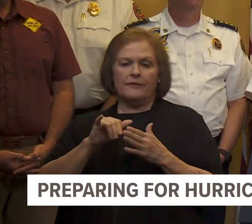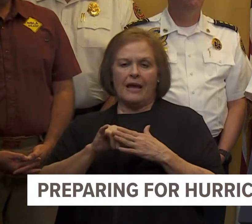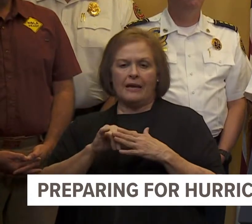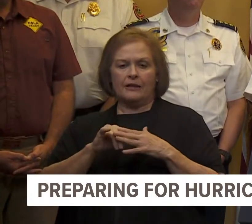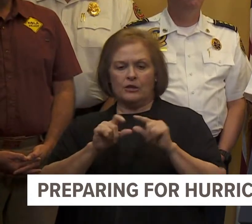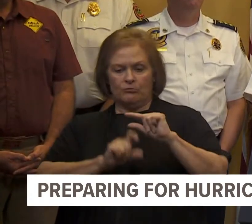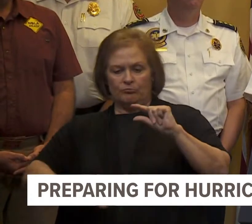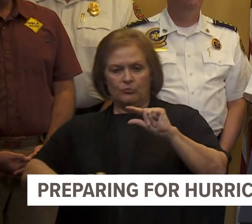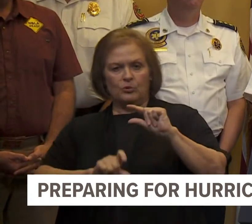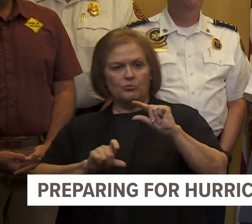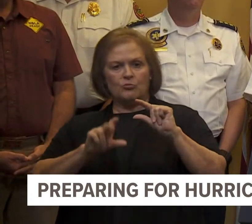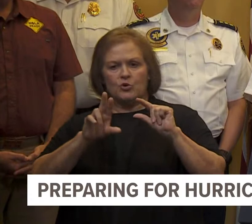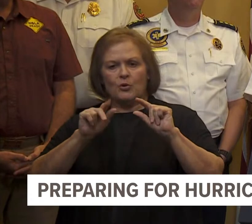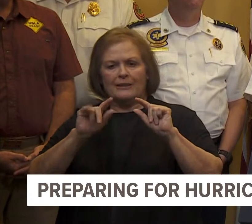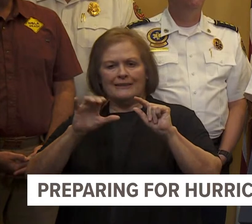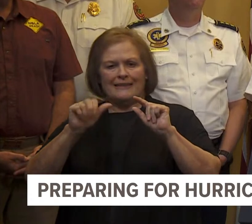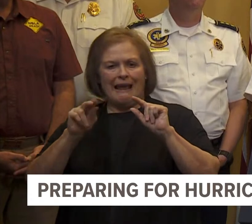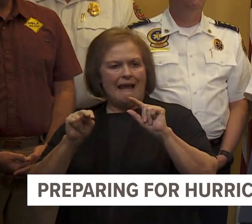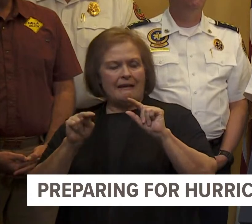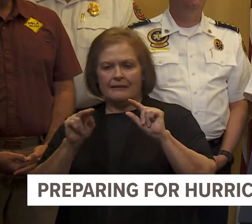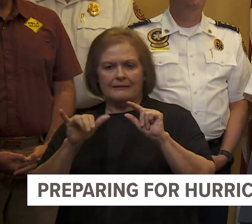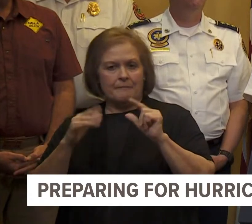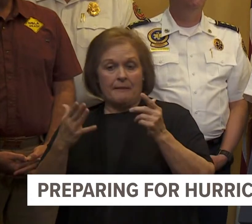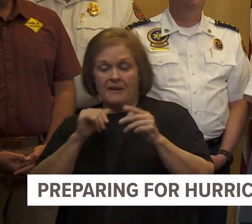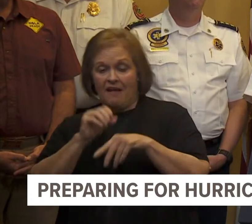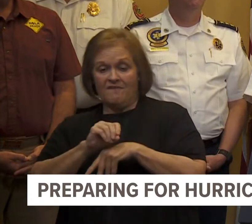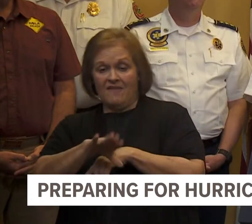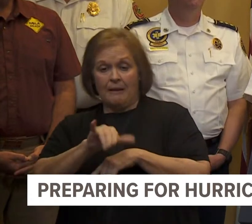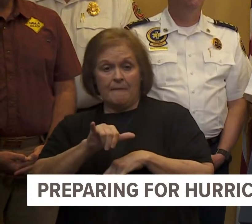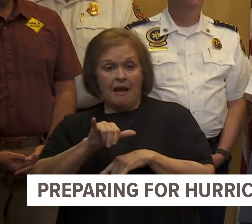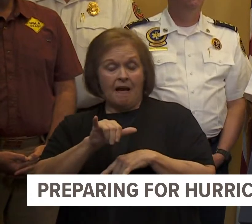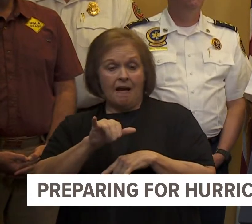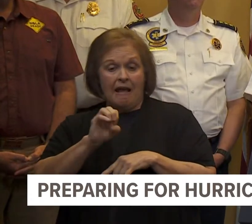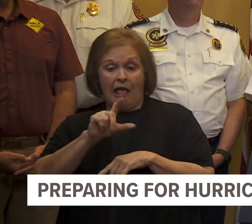Yucatan. Those may not be impacted by El Nino. And